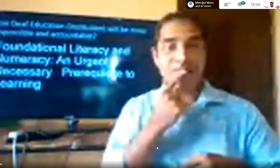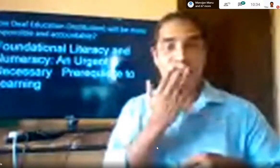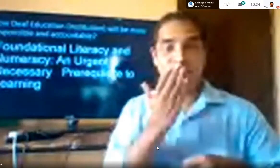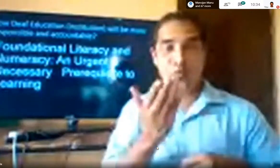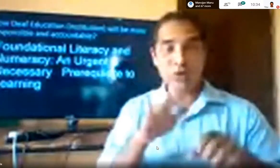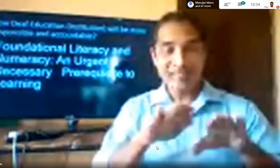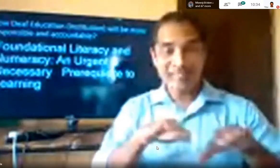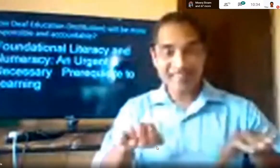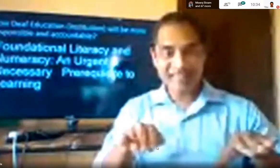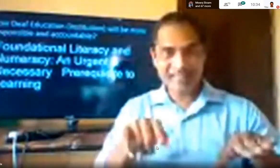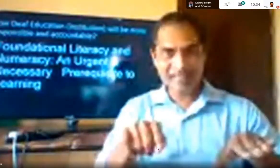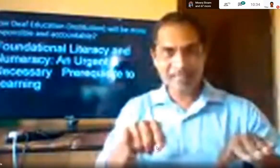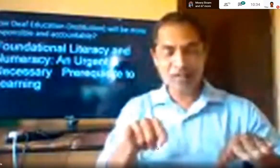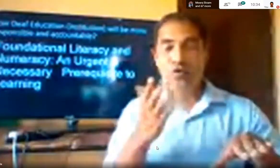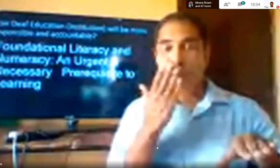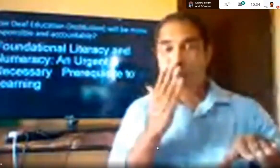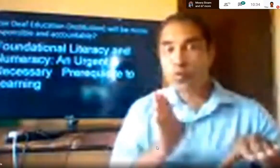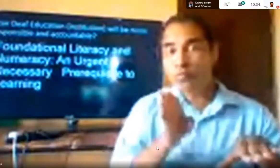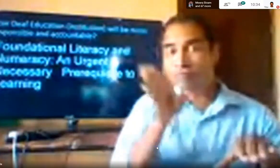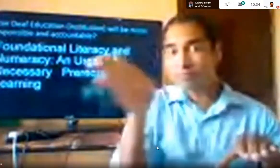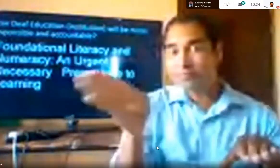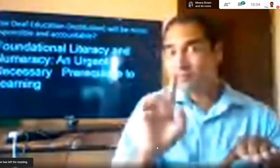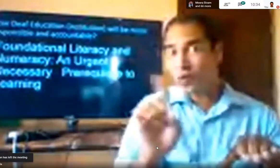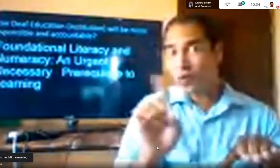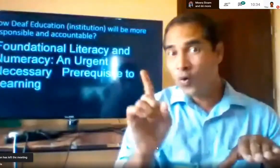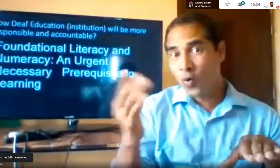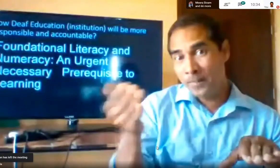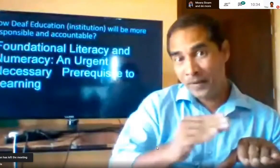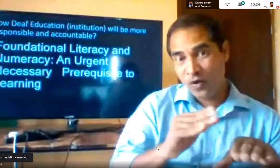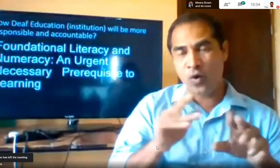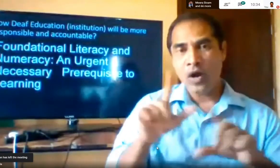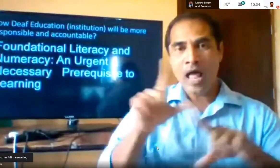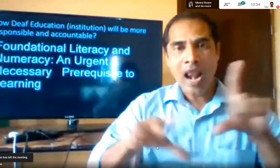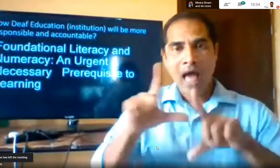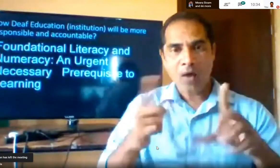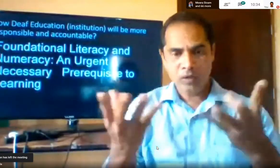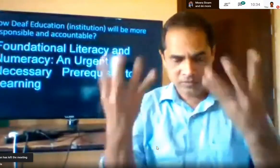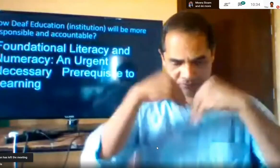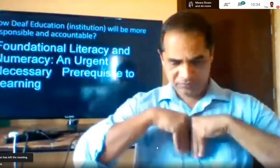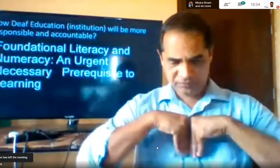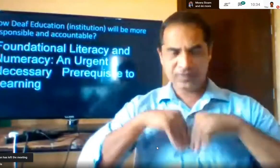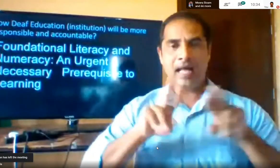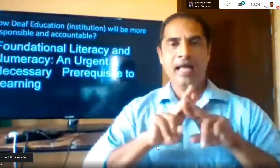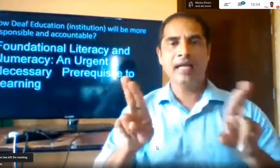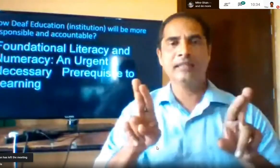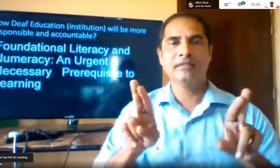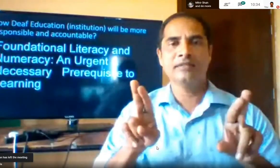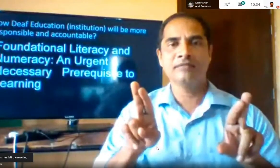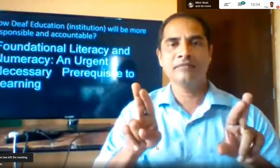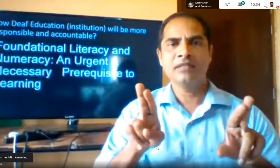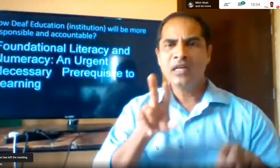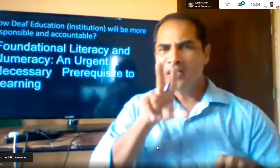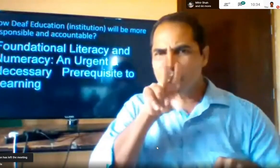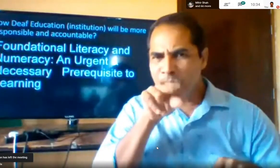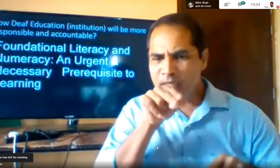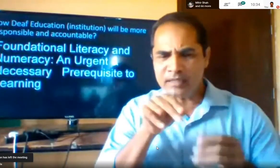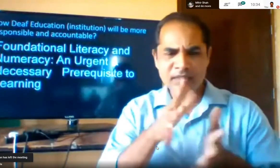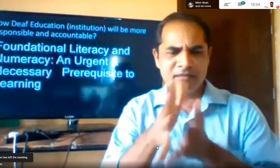So government promises deaf education for all. Before the age of 8, they have to acquire the language.